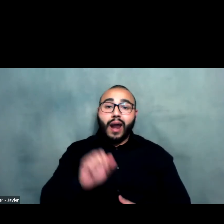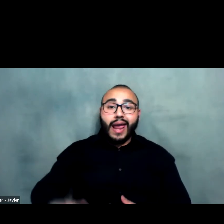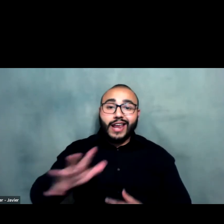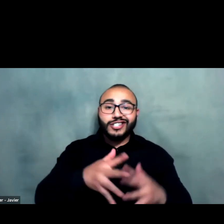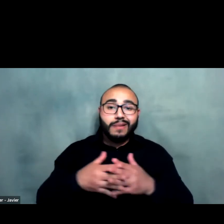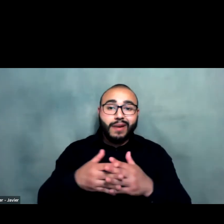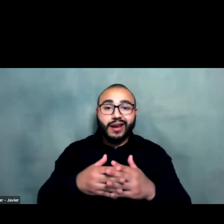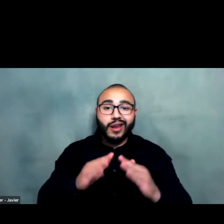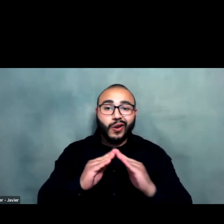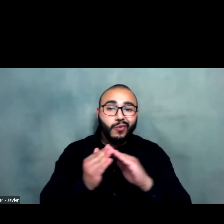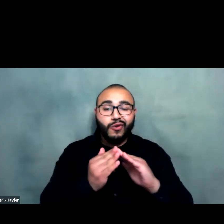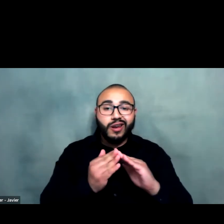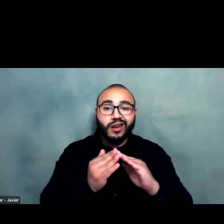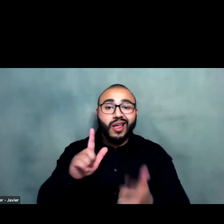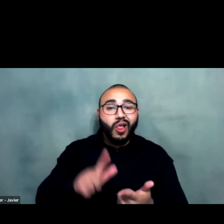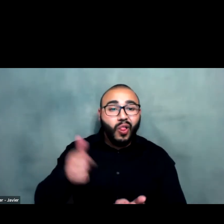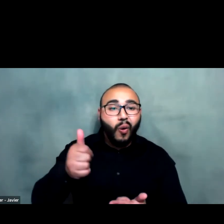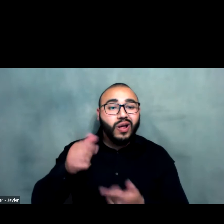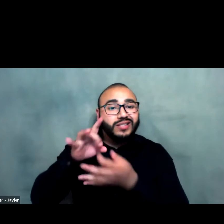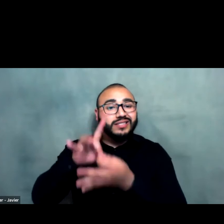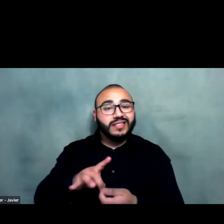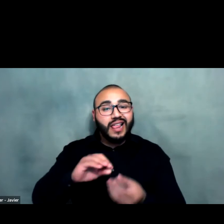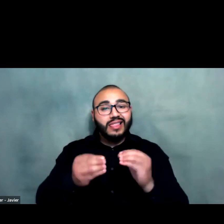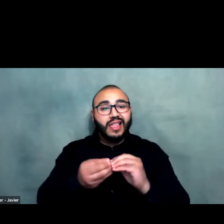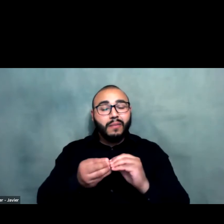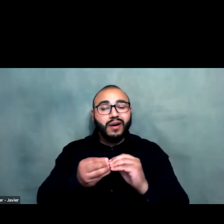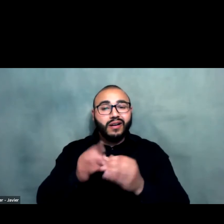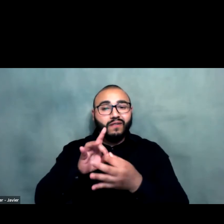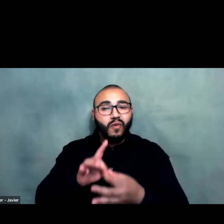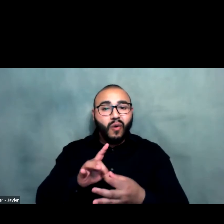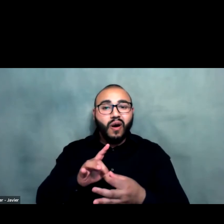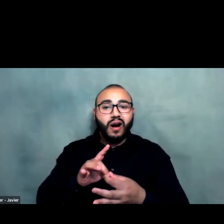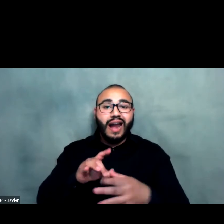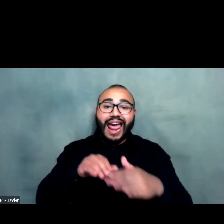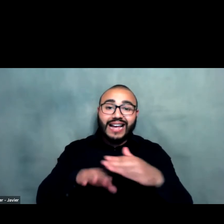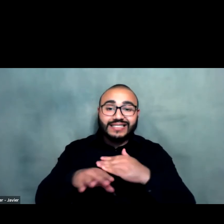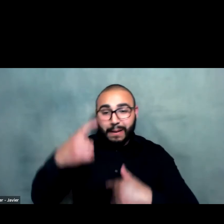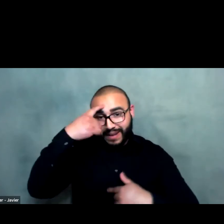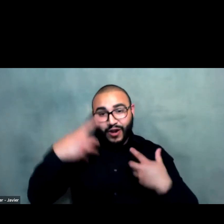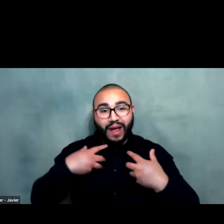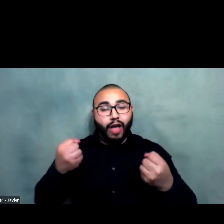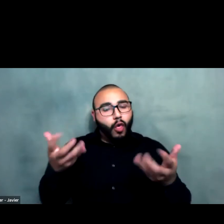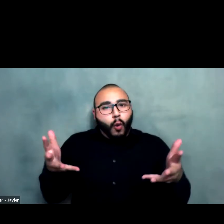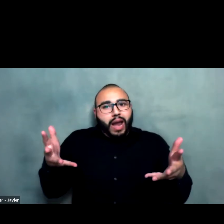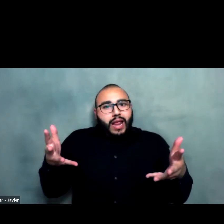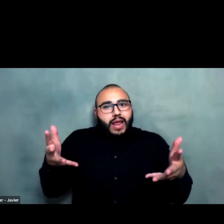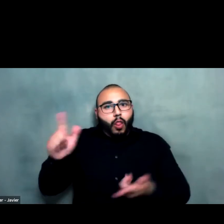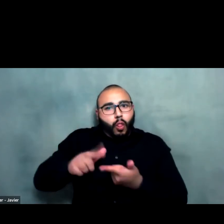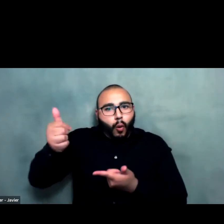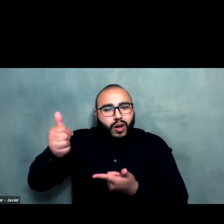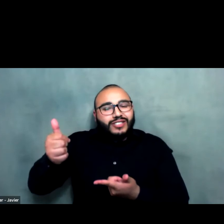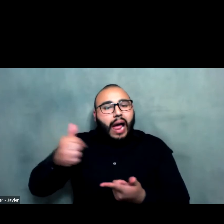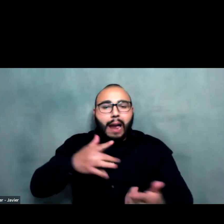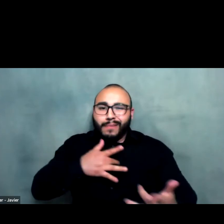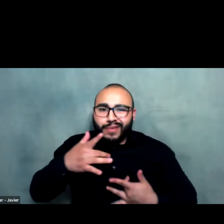is the lowest when it comes to the number that access mental health services already. So that's another thing that I am very concerned